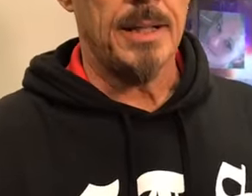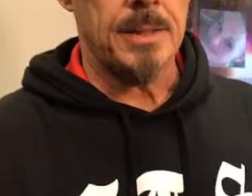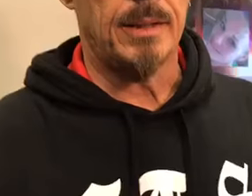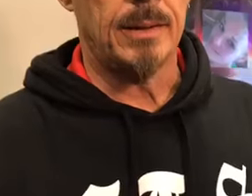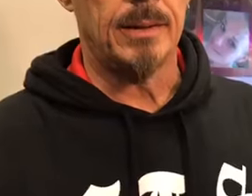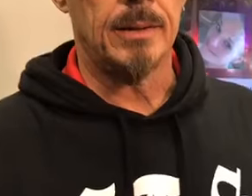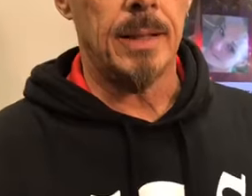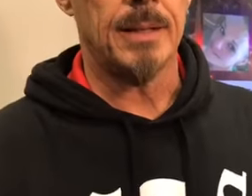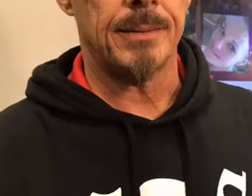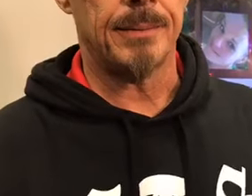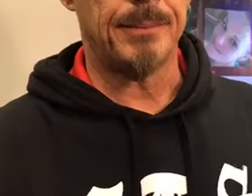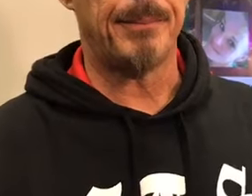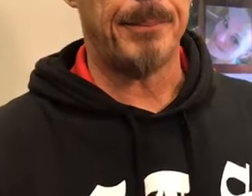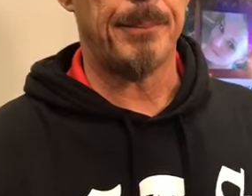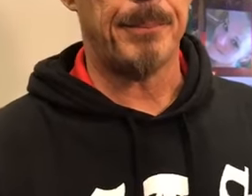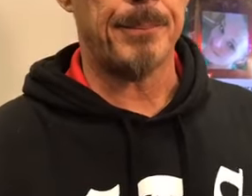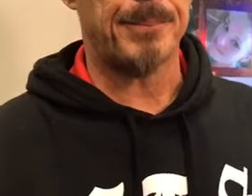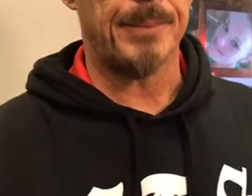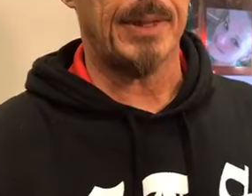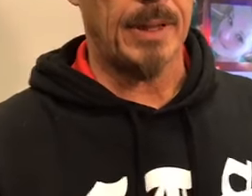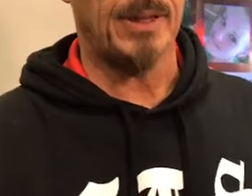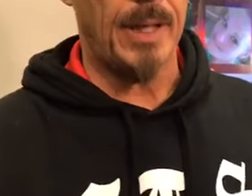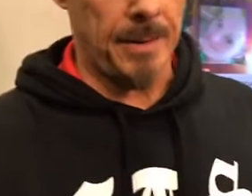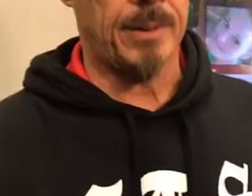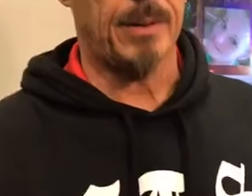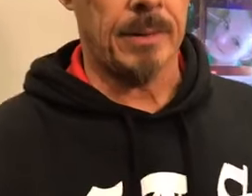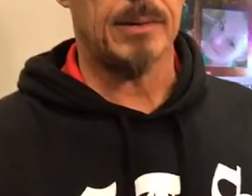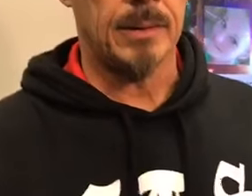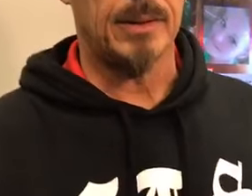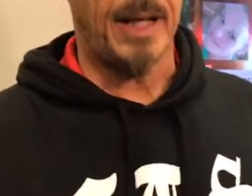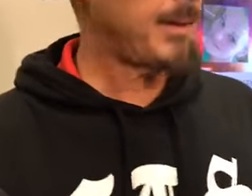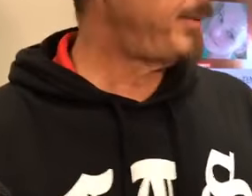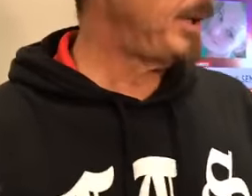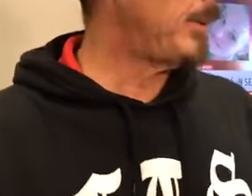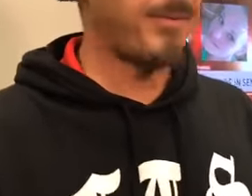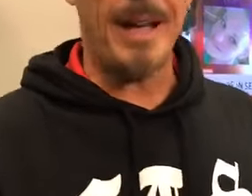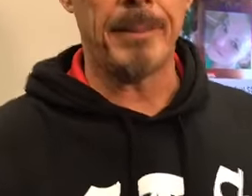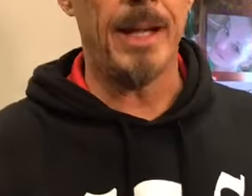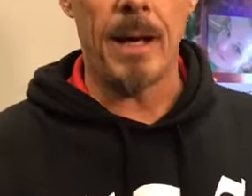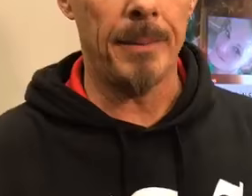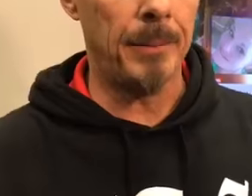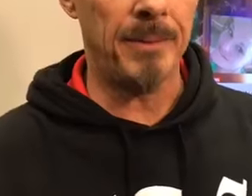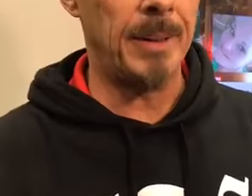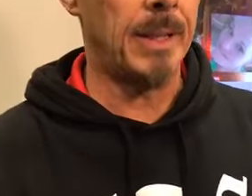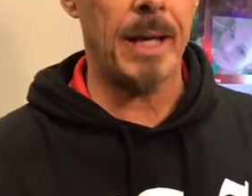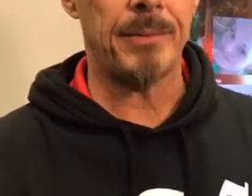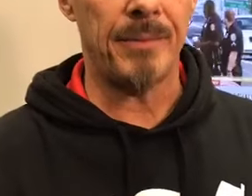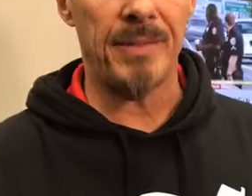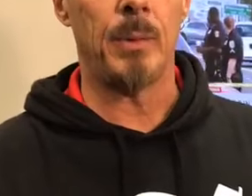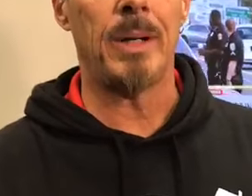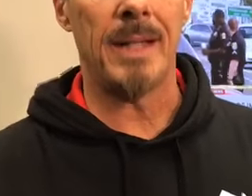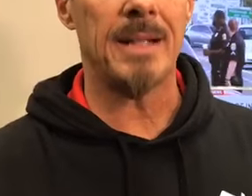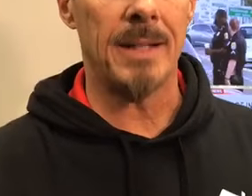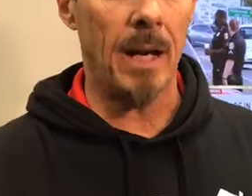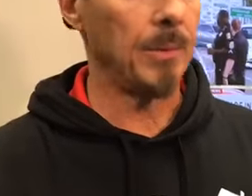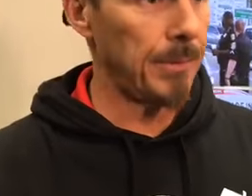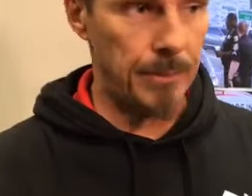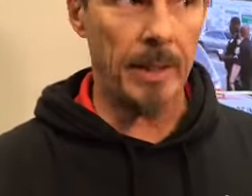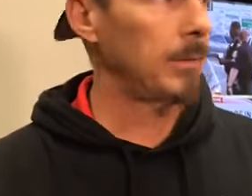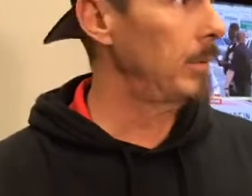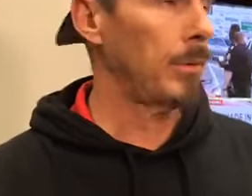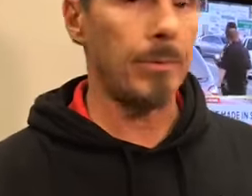from Yes. both the Yes. Tampa Police Department and those guys that work in Yes. Seminole Heights. Yes, I feel like we're family now. I mean, we've been together for 51 days